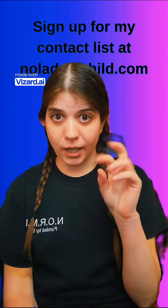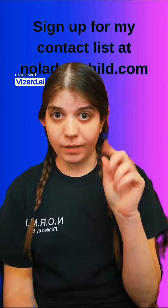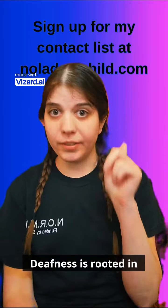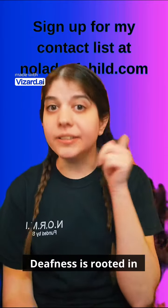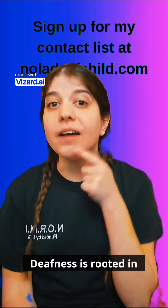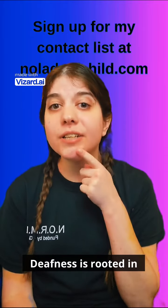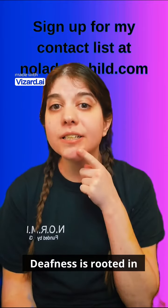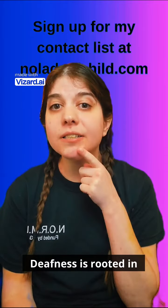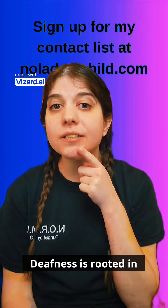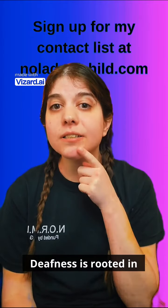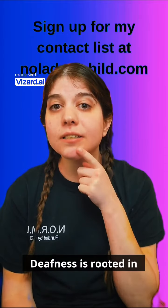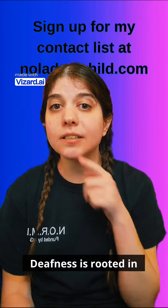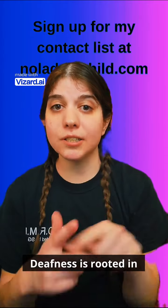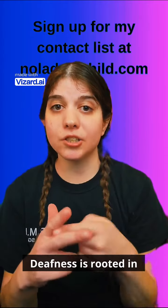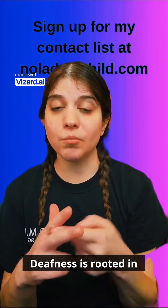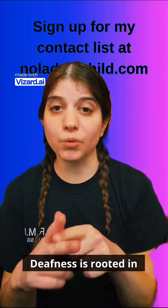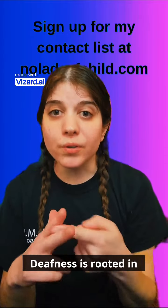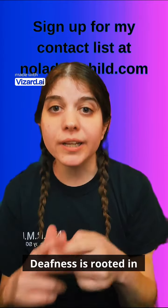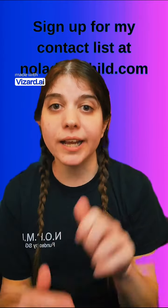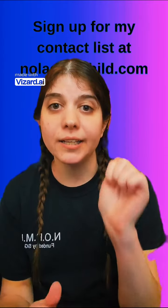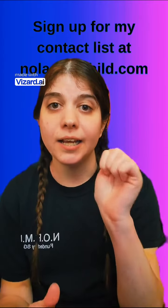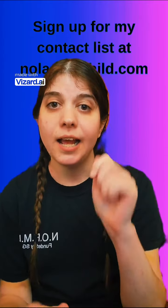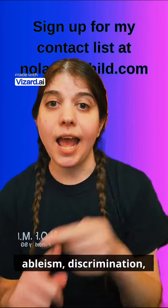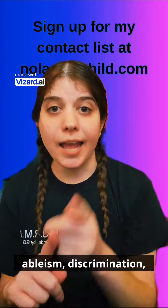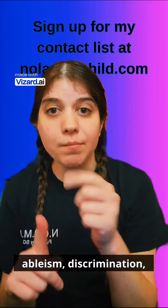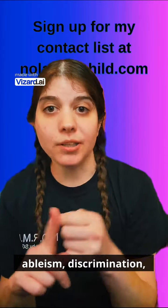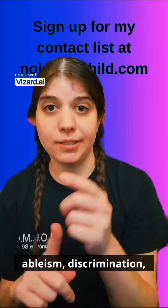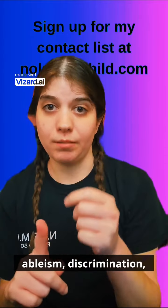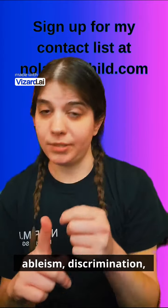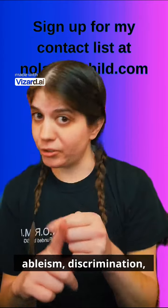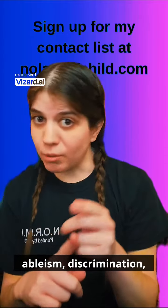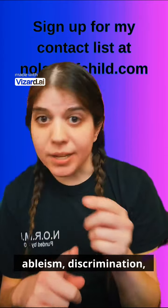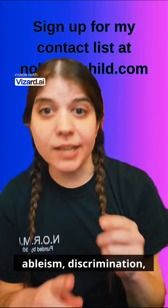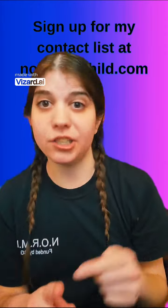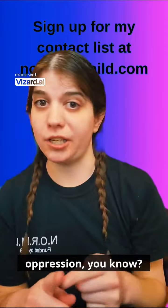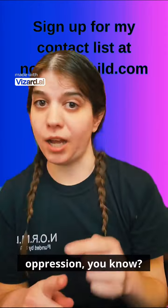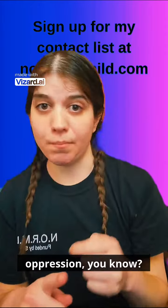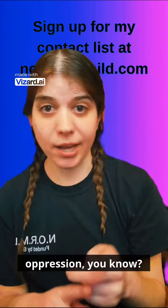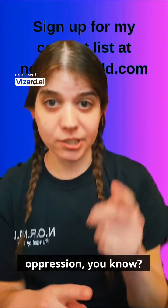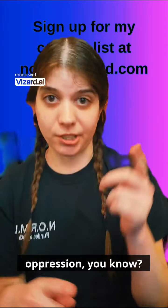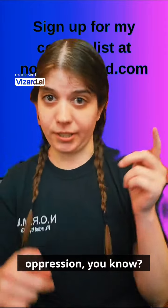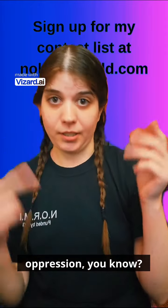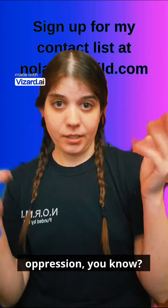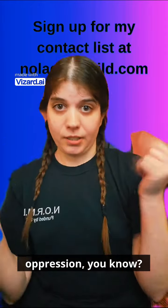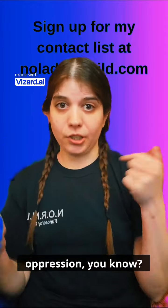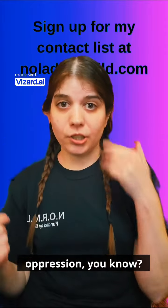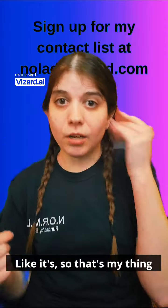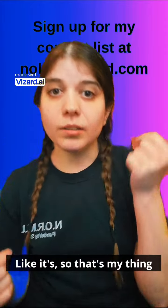of deafness is rooted in ableism, discrimination, oppression, you know, like